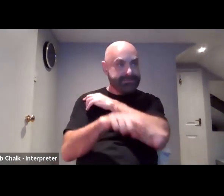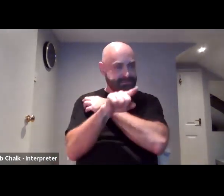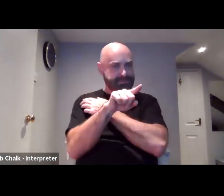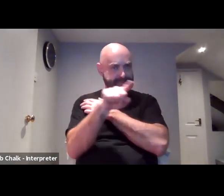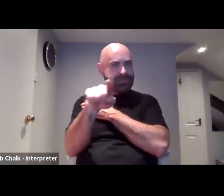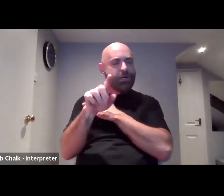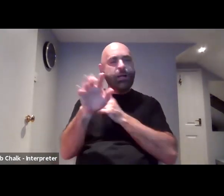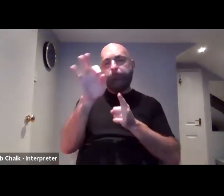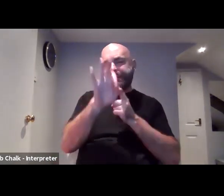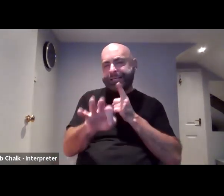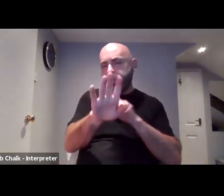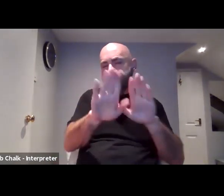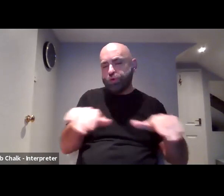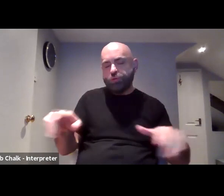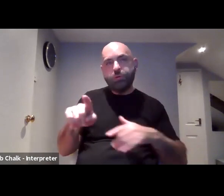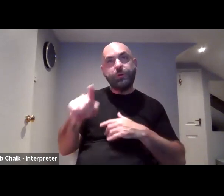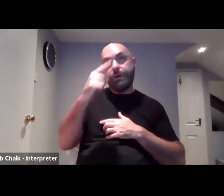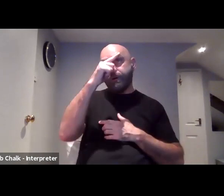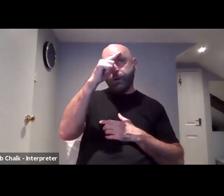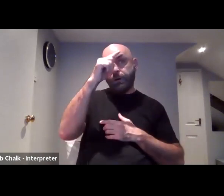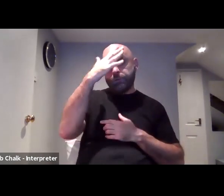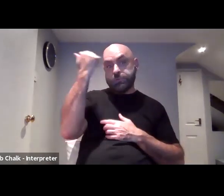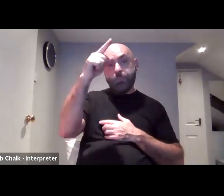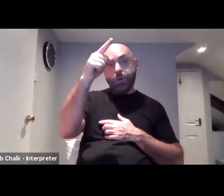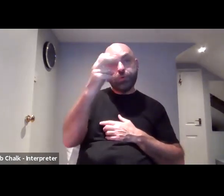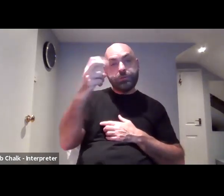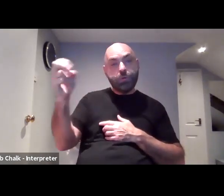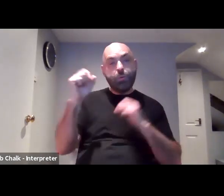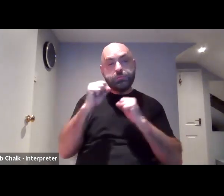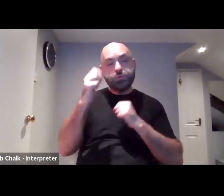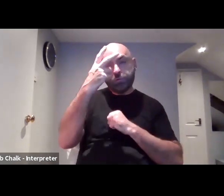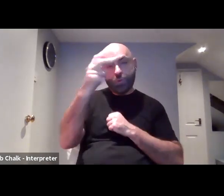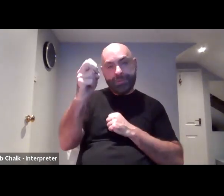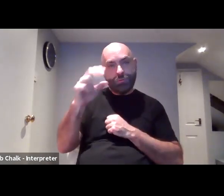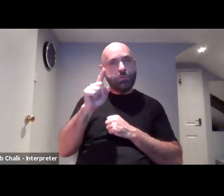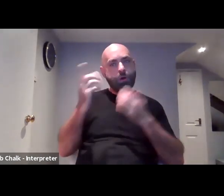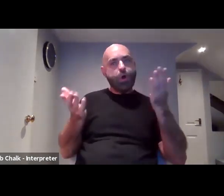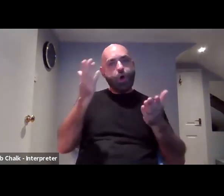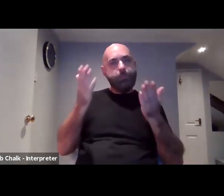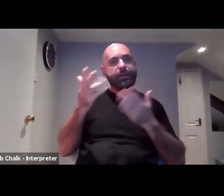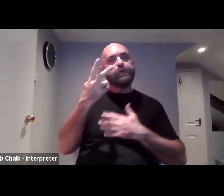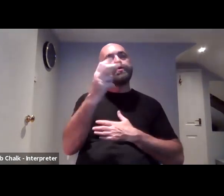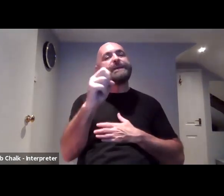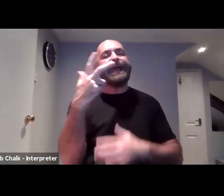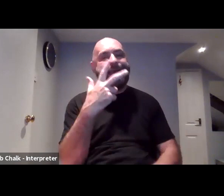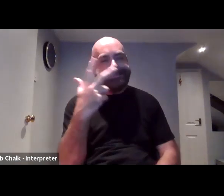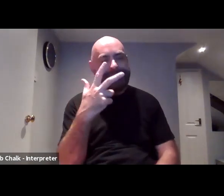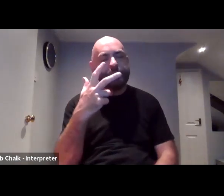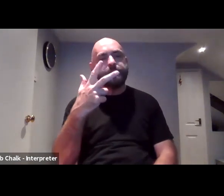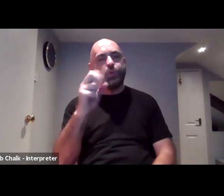particularly children, summer 2020, winter 2020, compared with